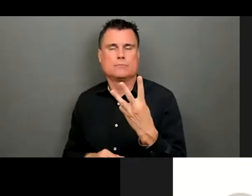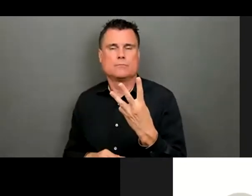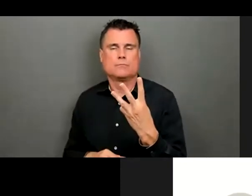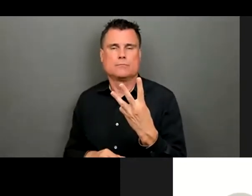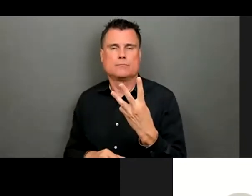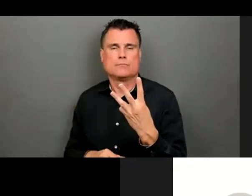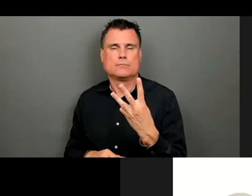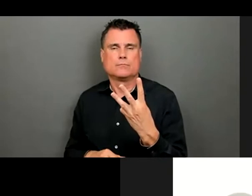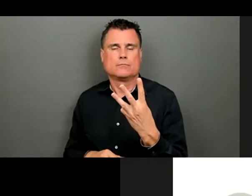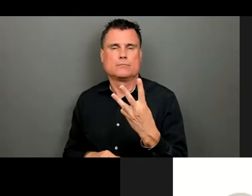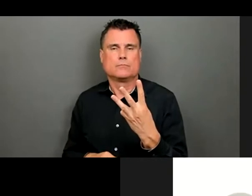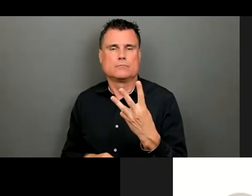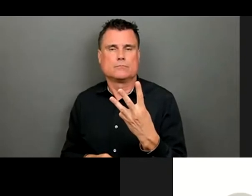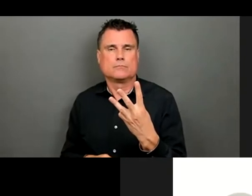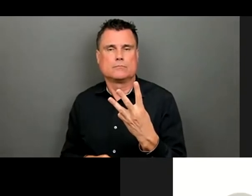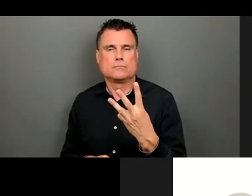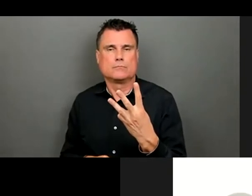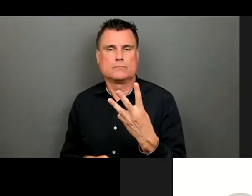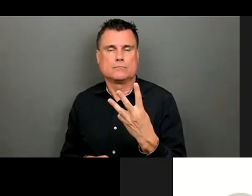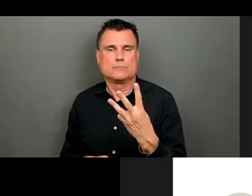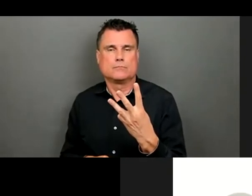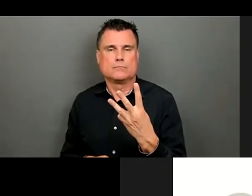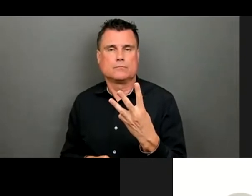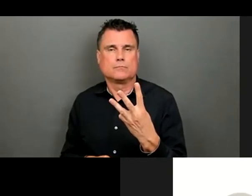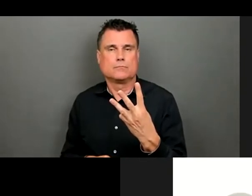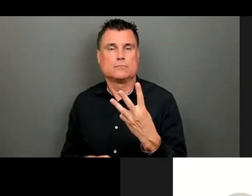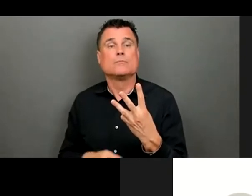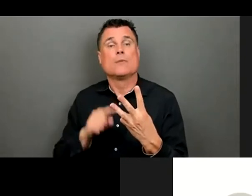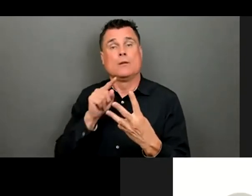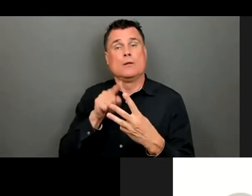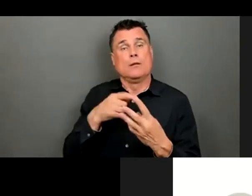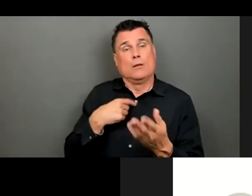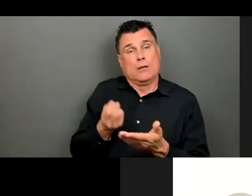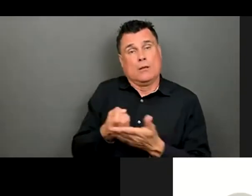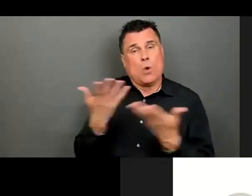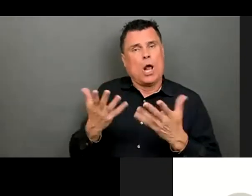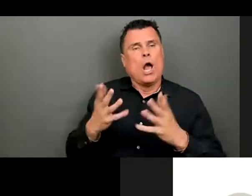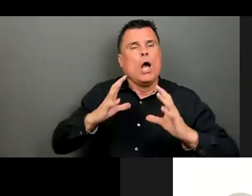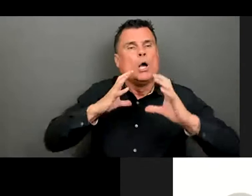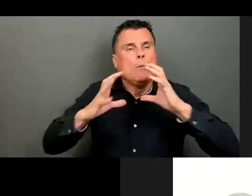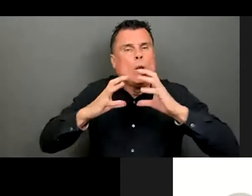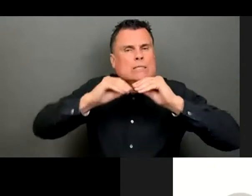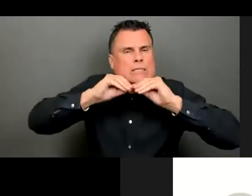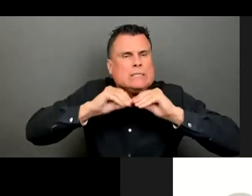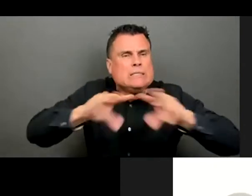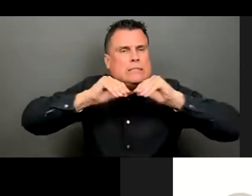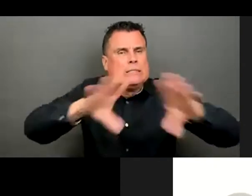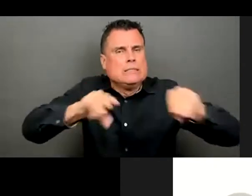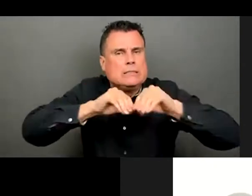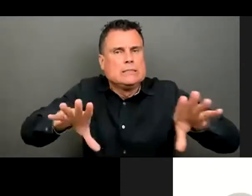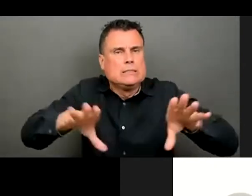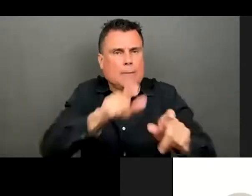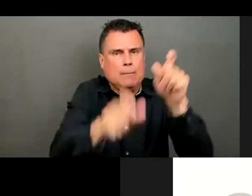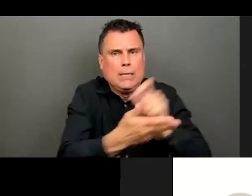of communicating the messages to persons with disabilities, but to reach there, we need to start with three other things that